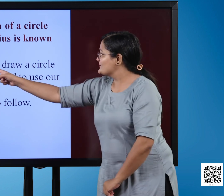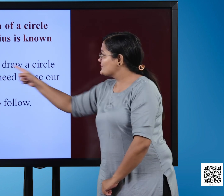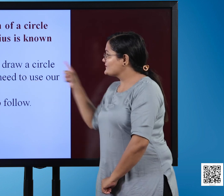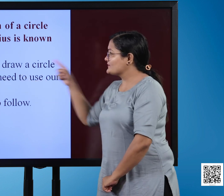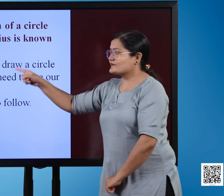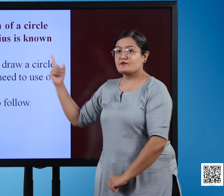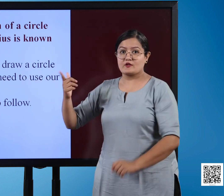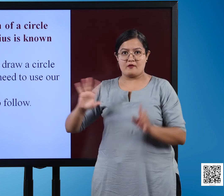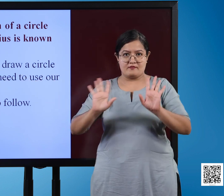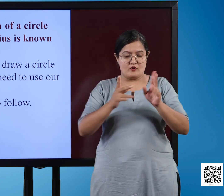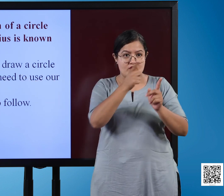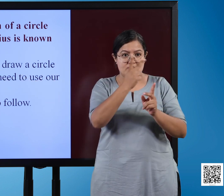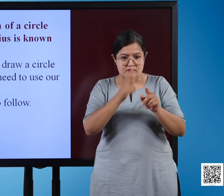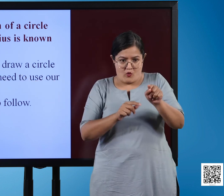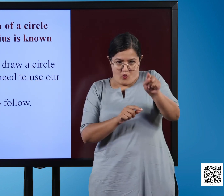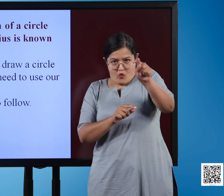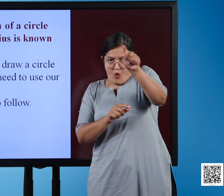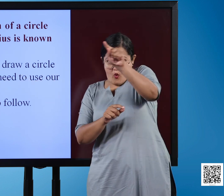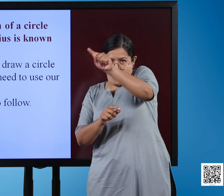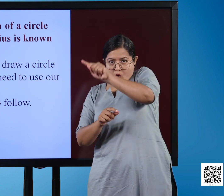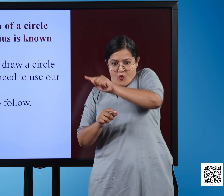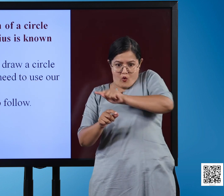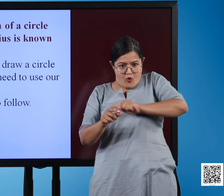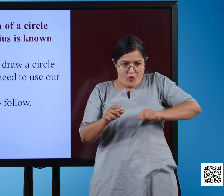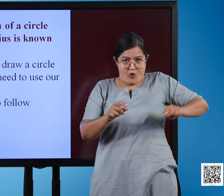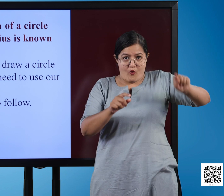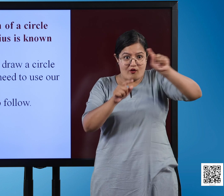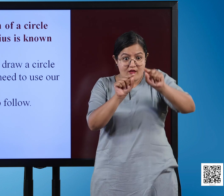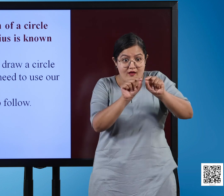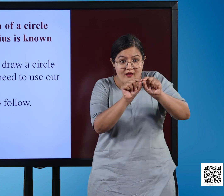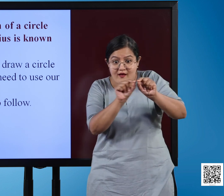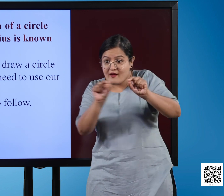Suppose we want to draw a circle of radius 3 centimeters.